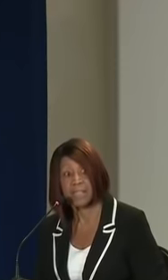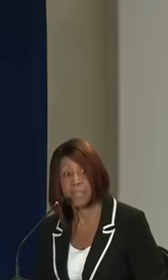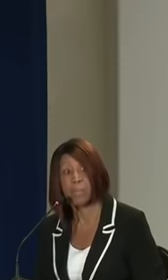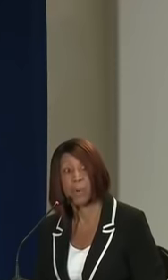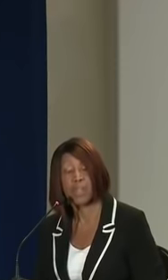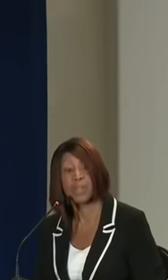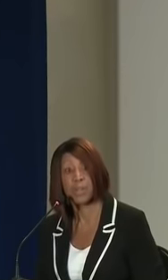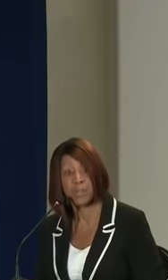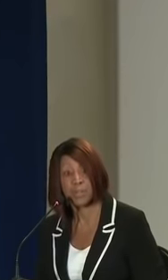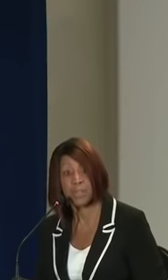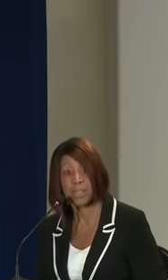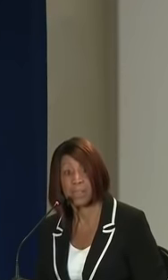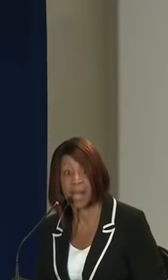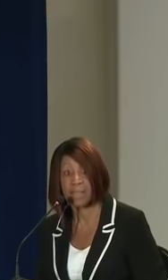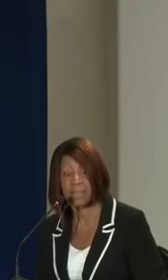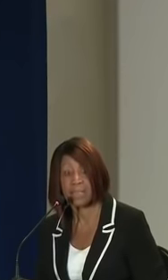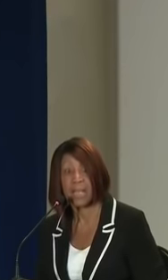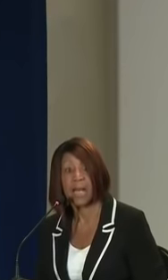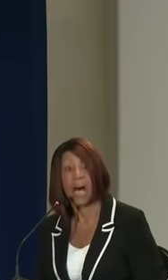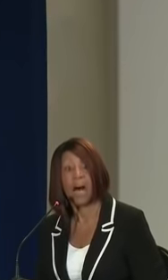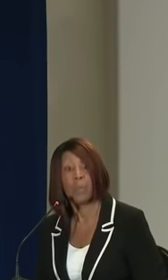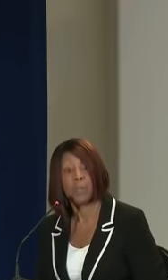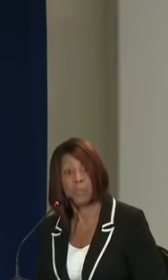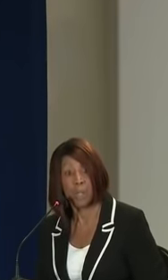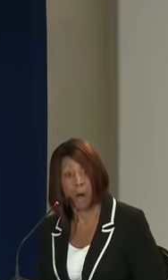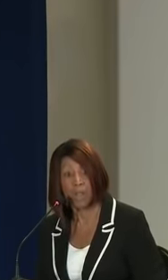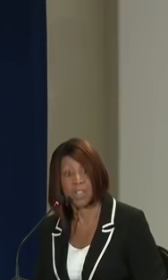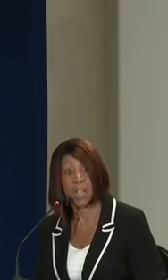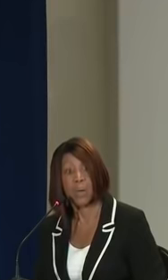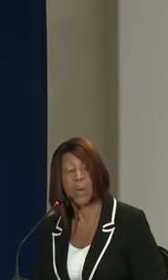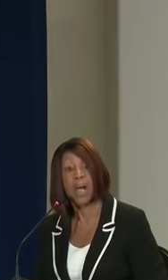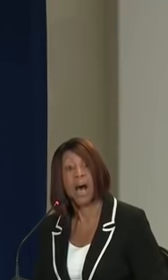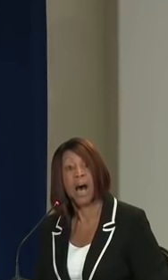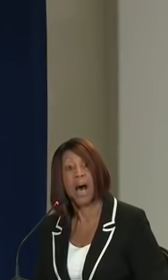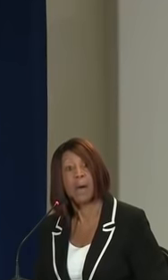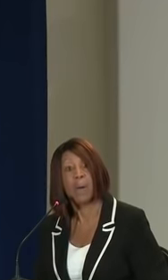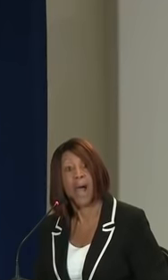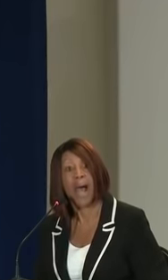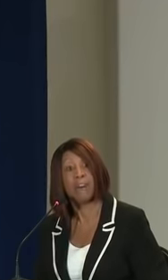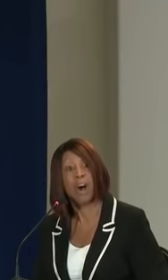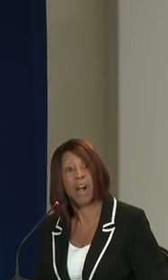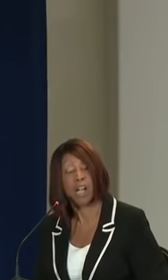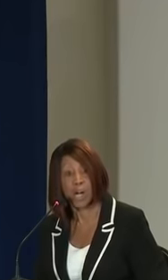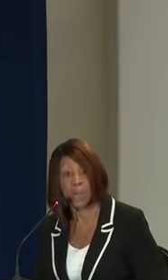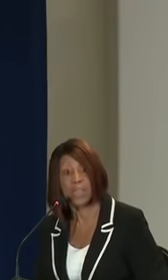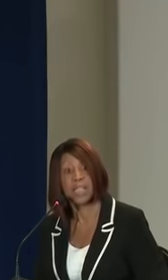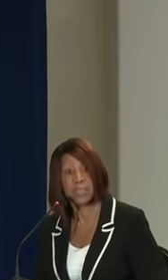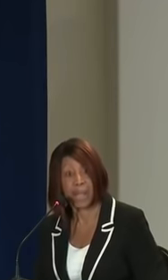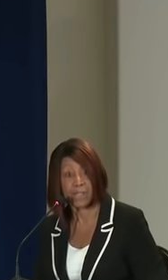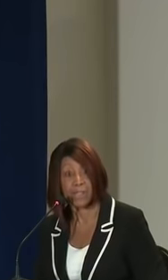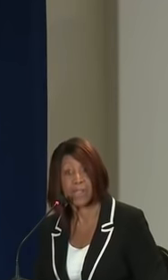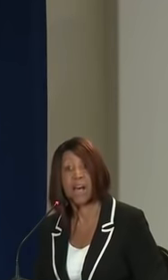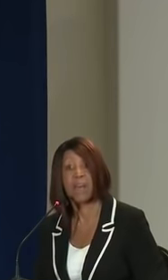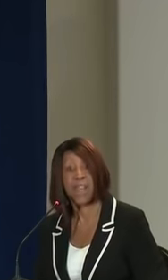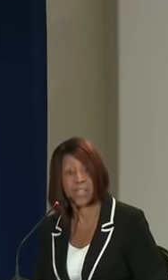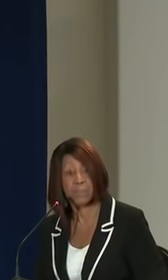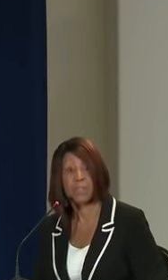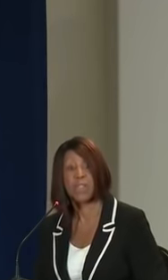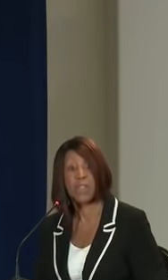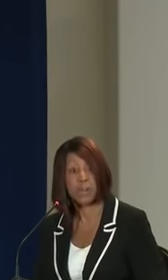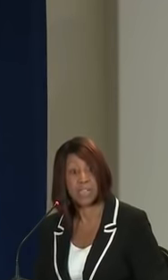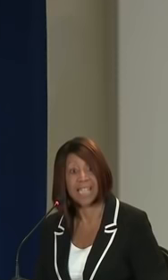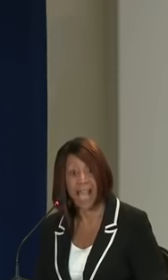and support to those municipalities. We will also have our code inspectors